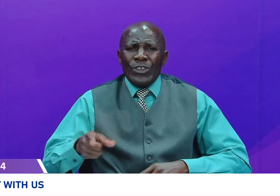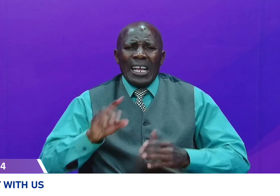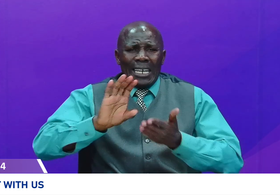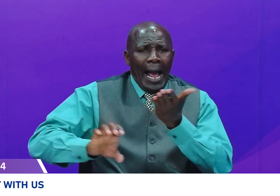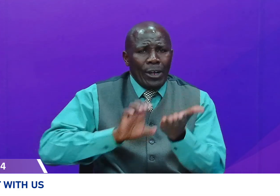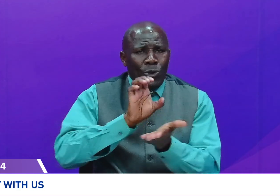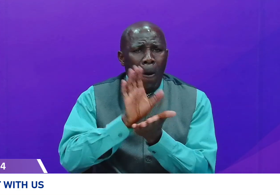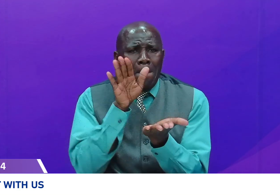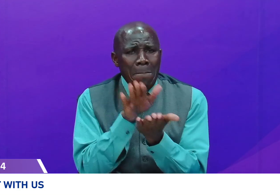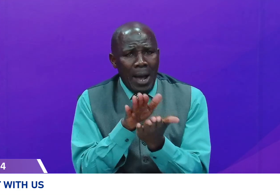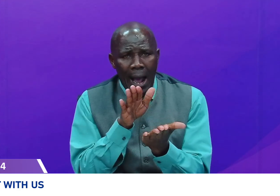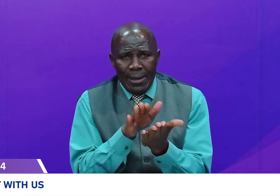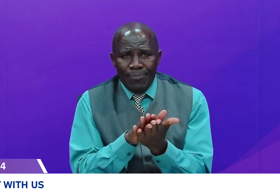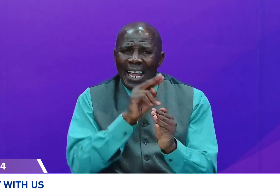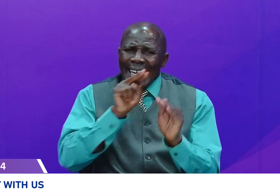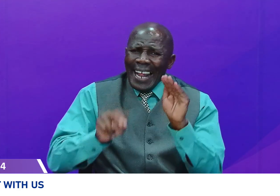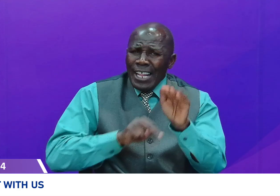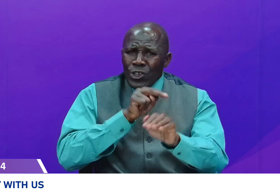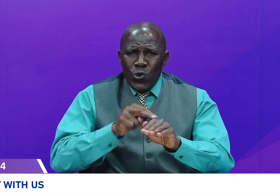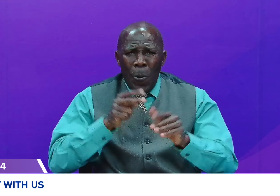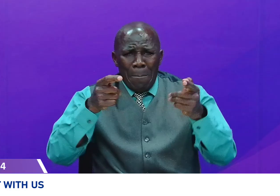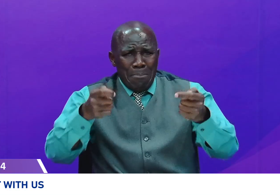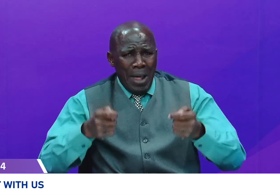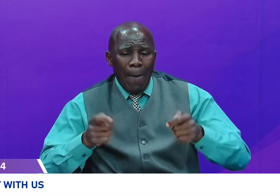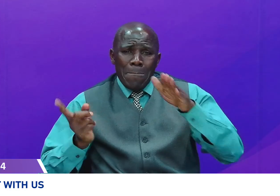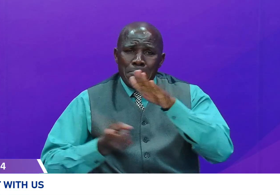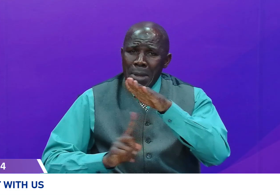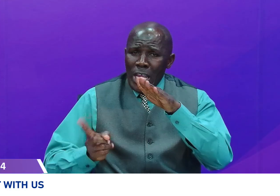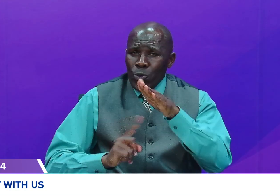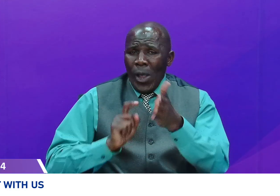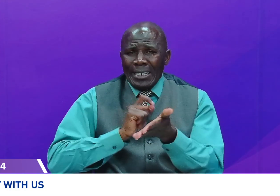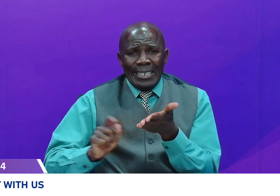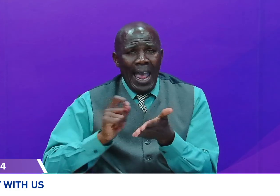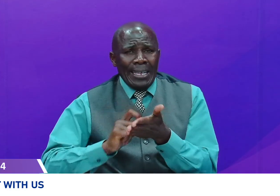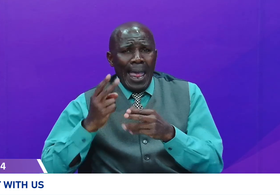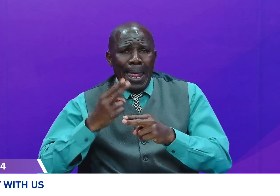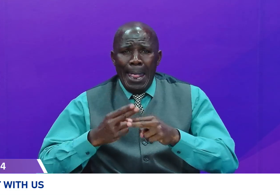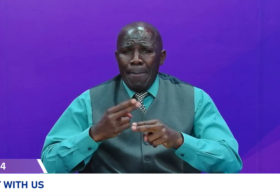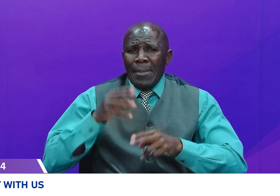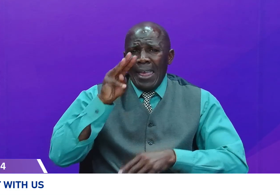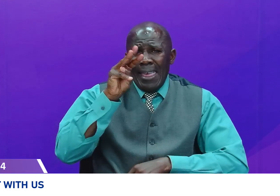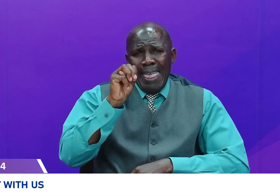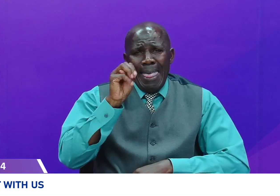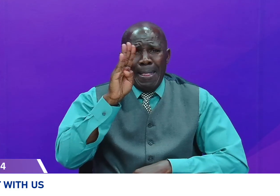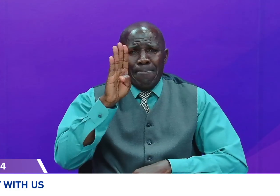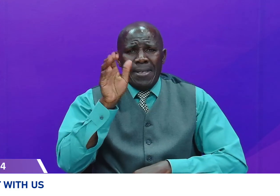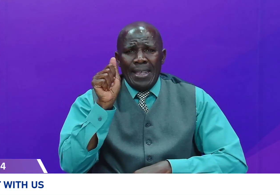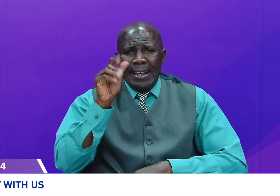adding that all government resources must now be held at the central bank.